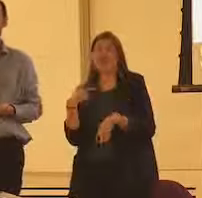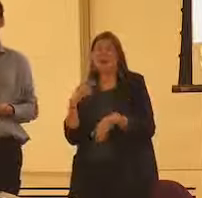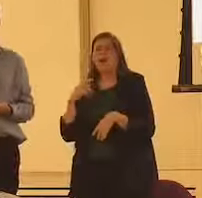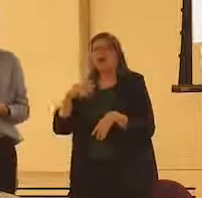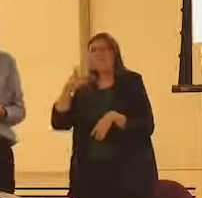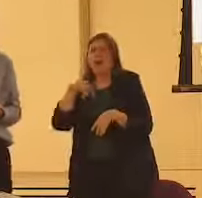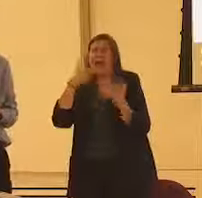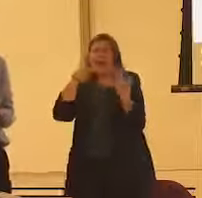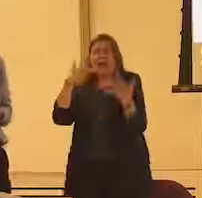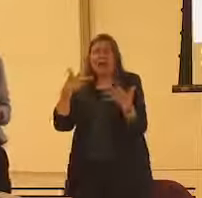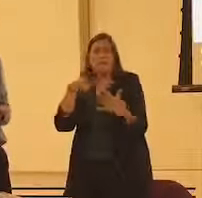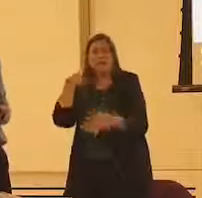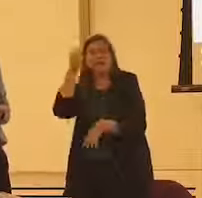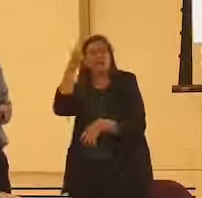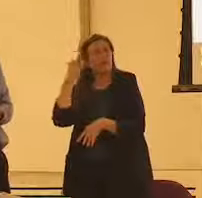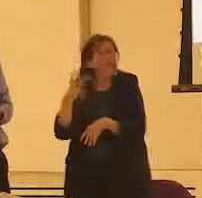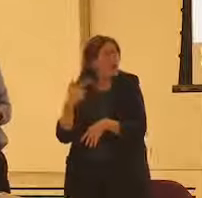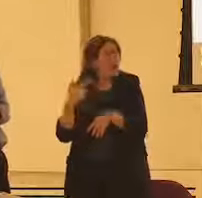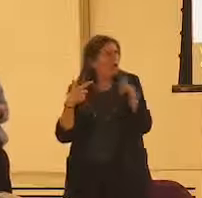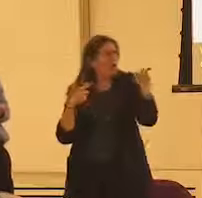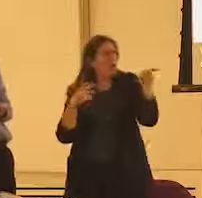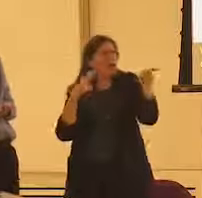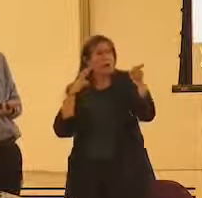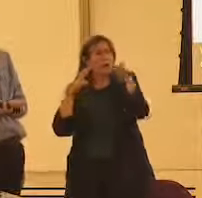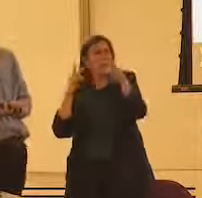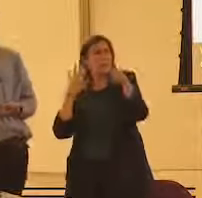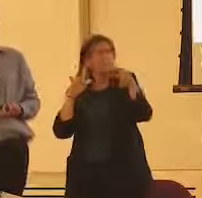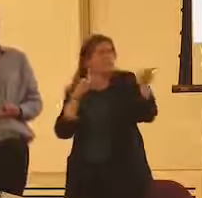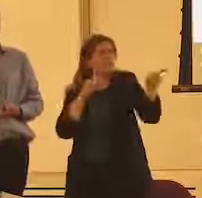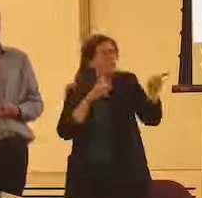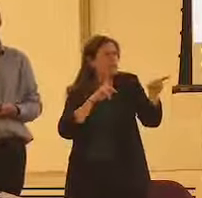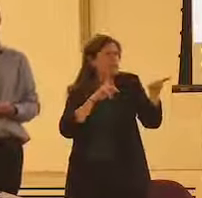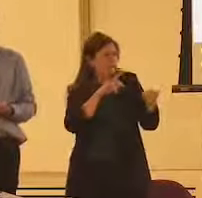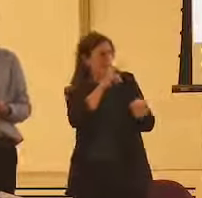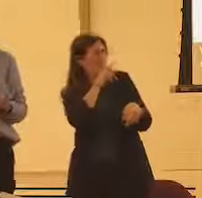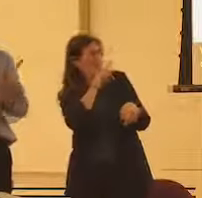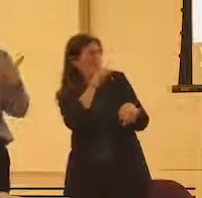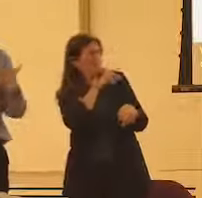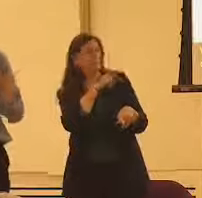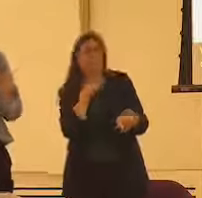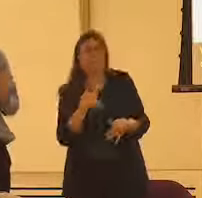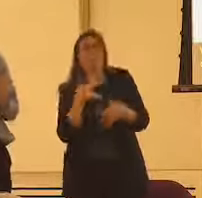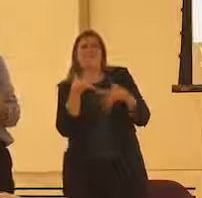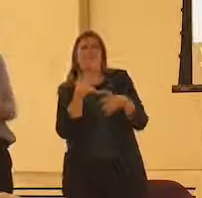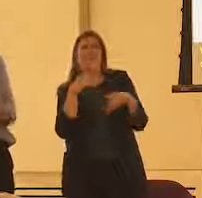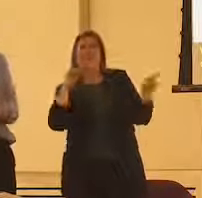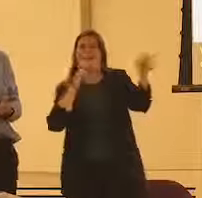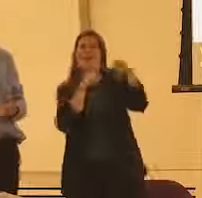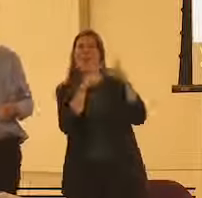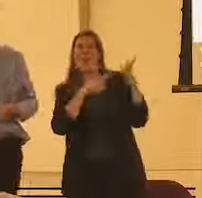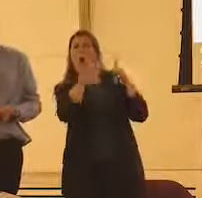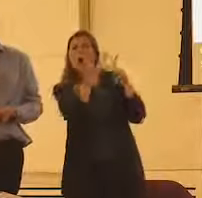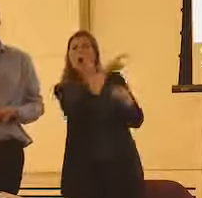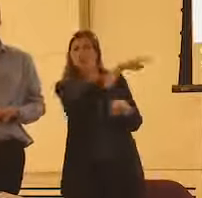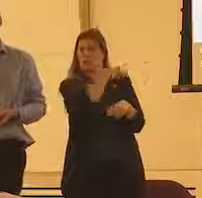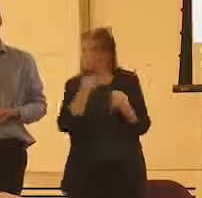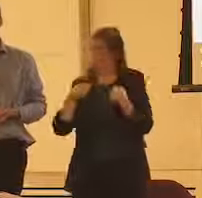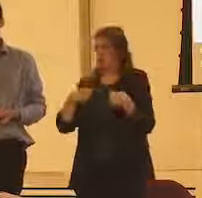hear them, or at least their fathers, and that seemed rather odd to me. So again, it gives me a nice understanding of deaf